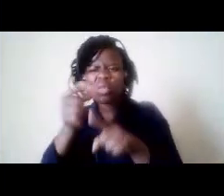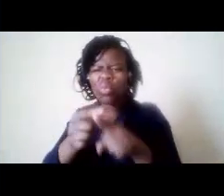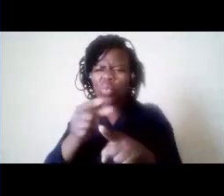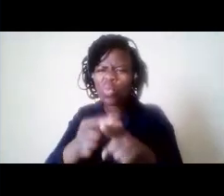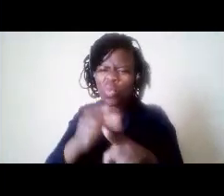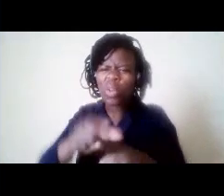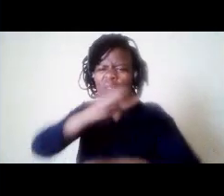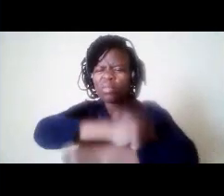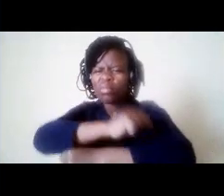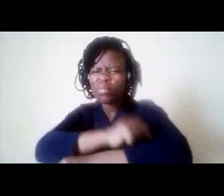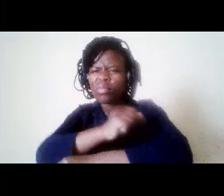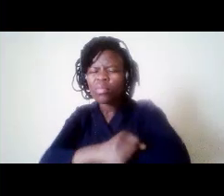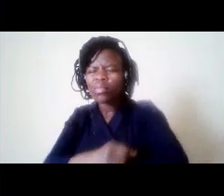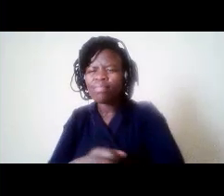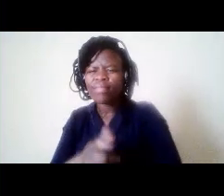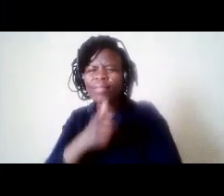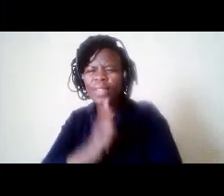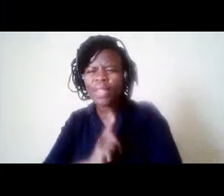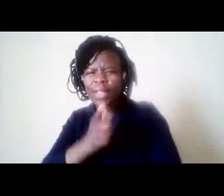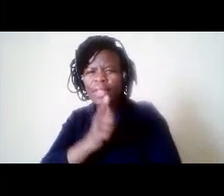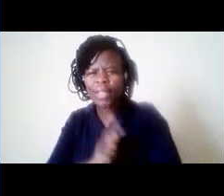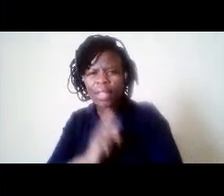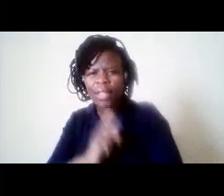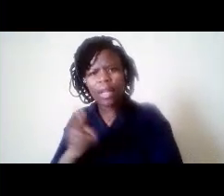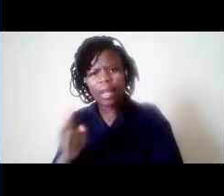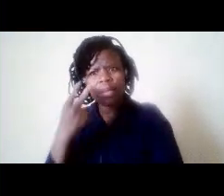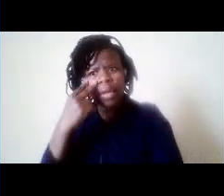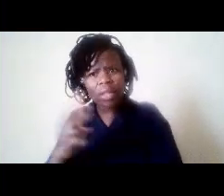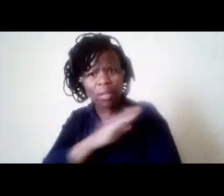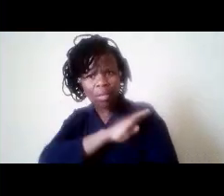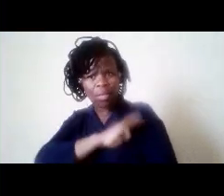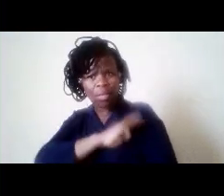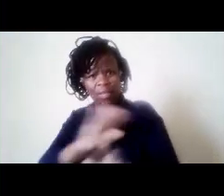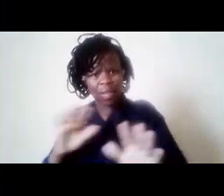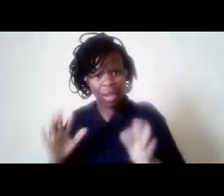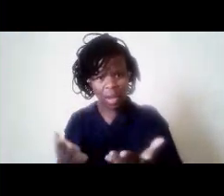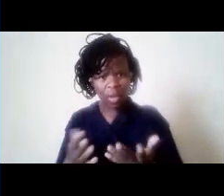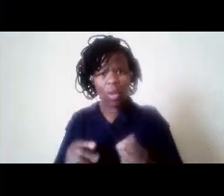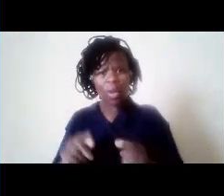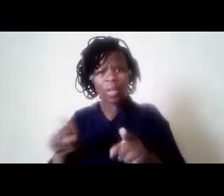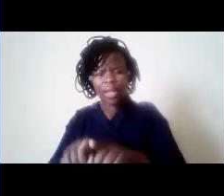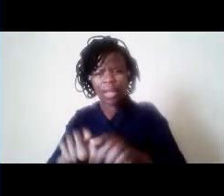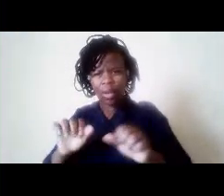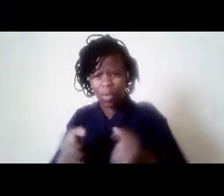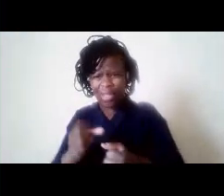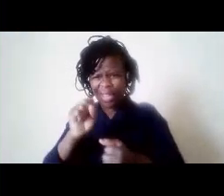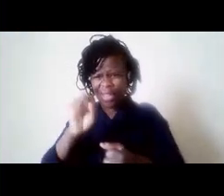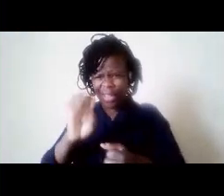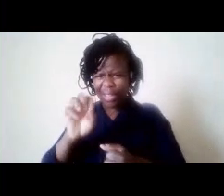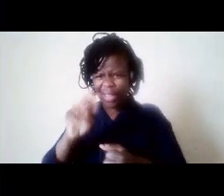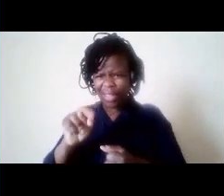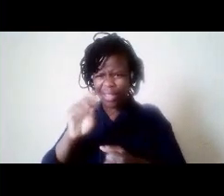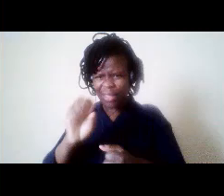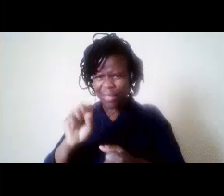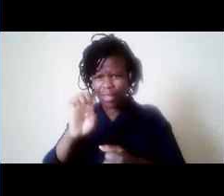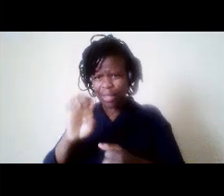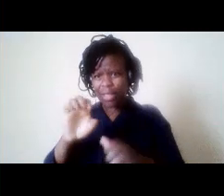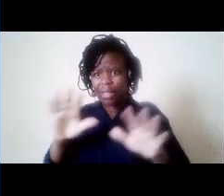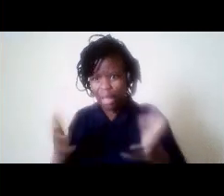noticing how he or she behaves and making sense of what is being shown to us about the world of this learner.